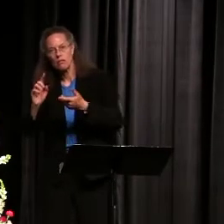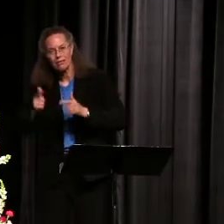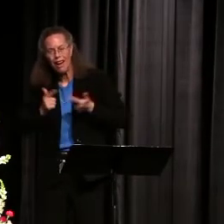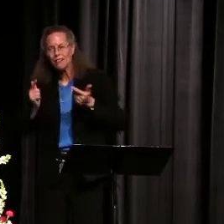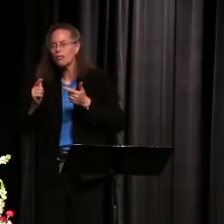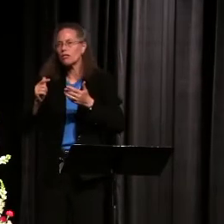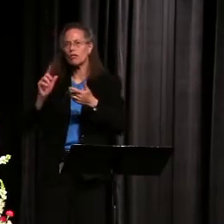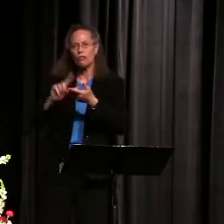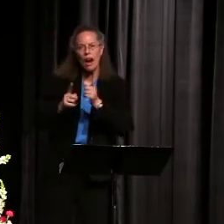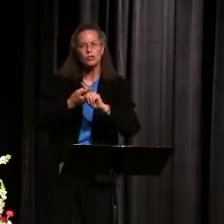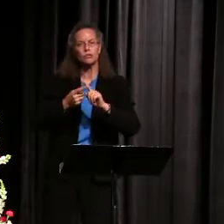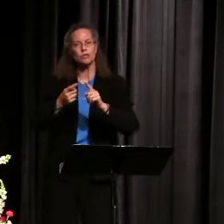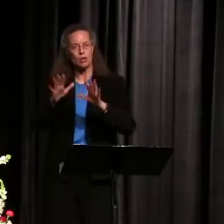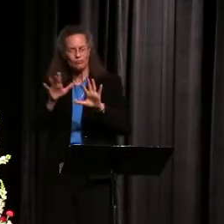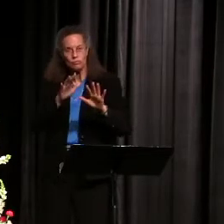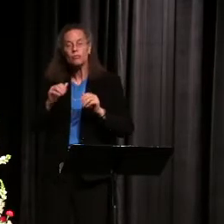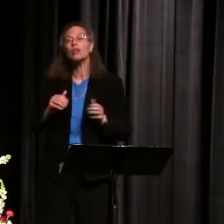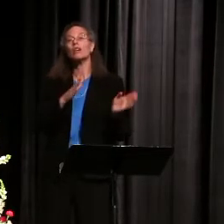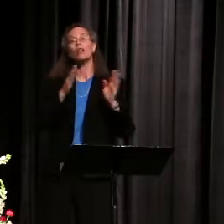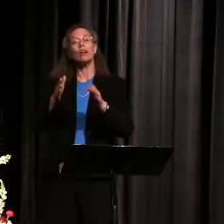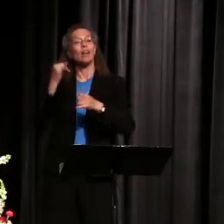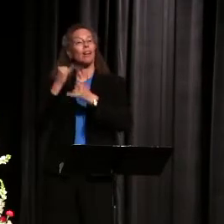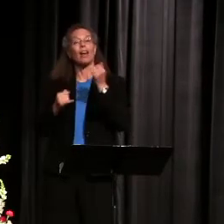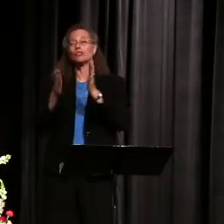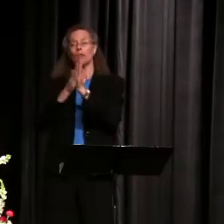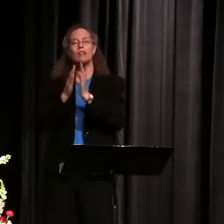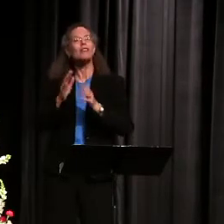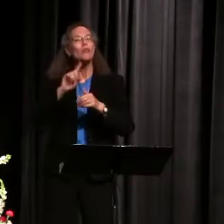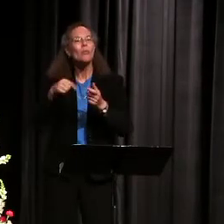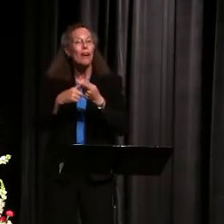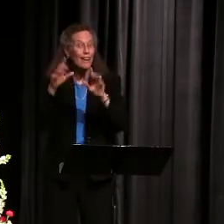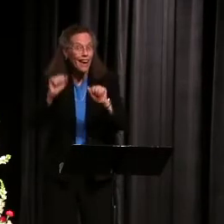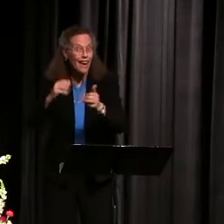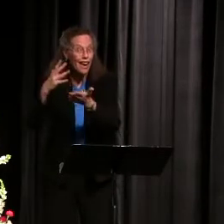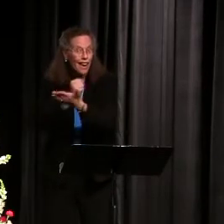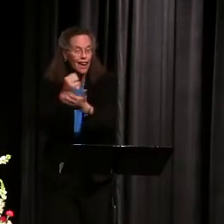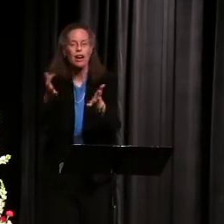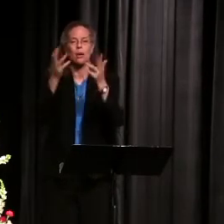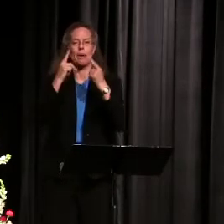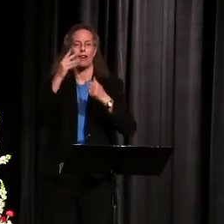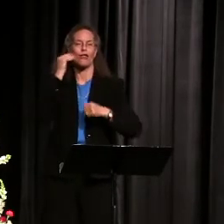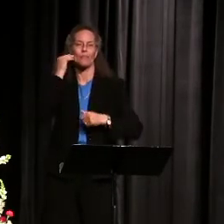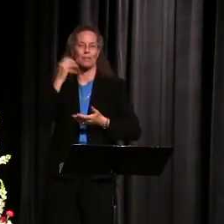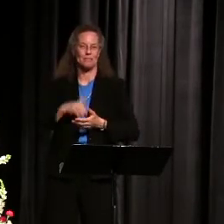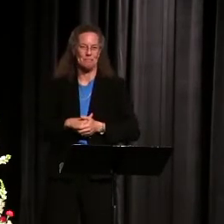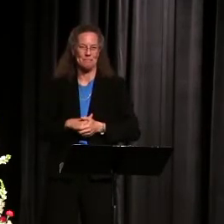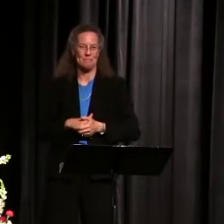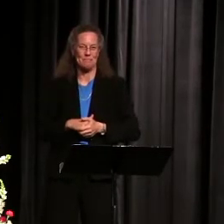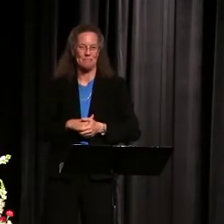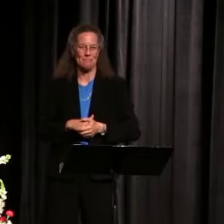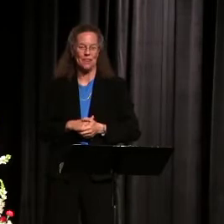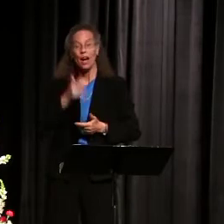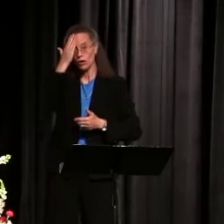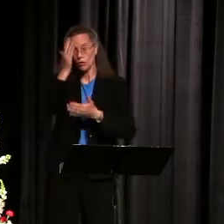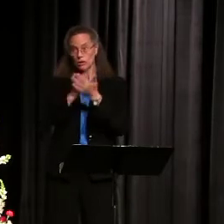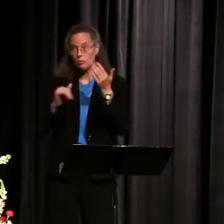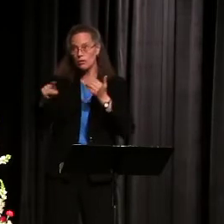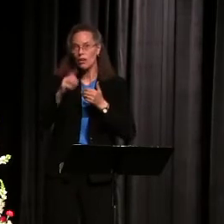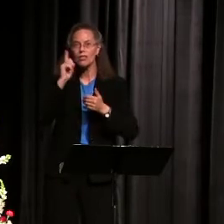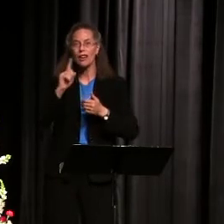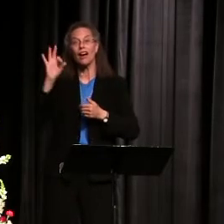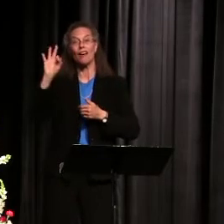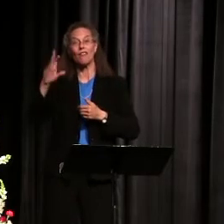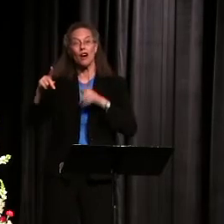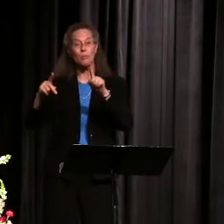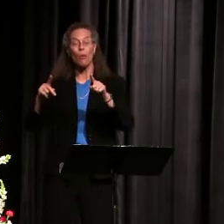Lastly, a special request. Come home when you can. I'm sure for some of you, the idea of fleeing Fairport might be the most appealing